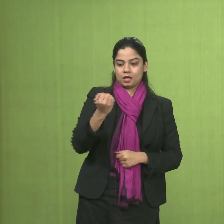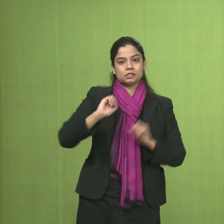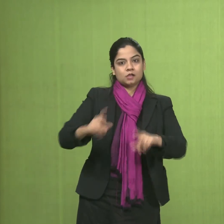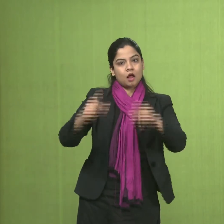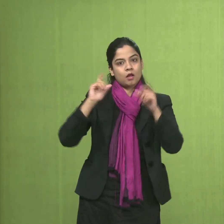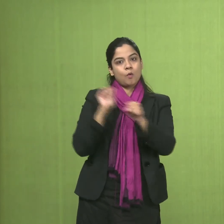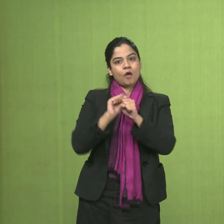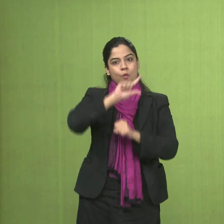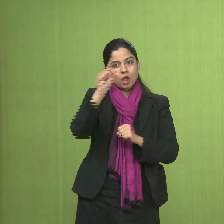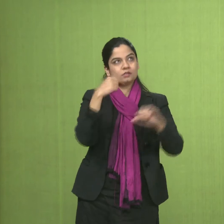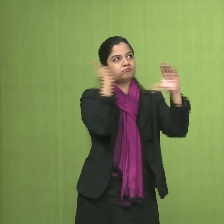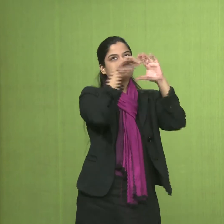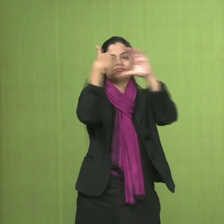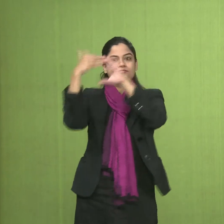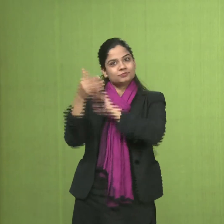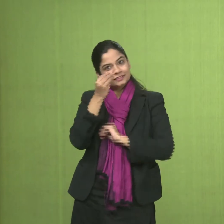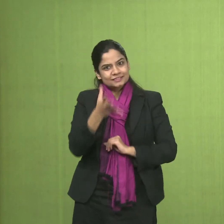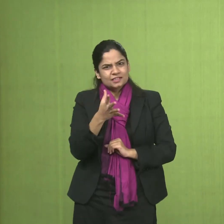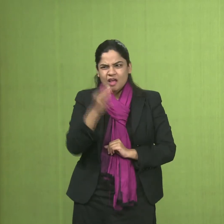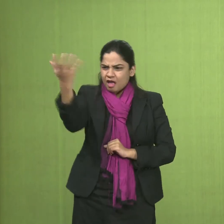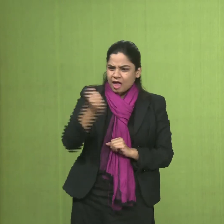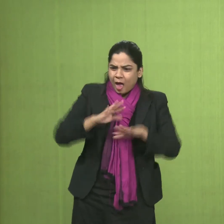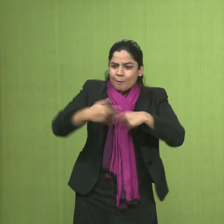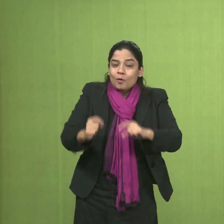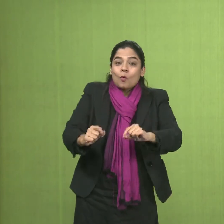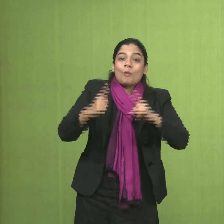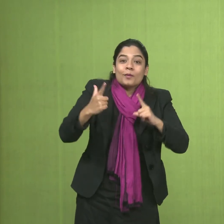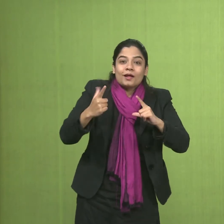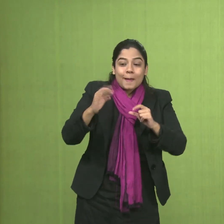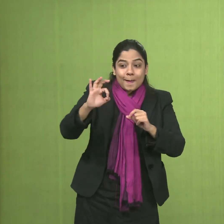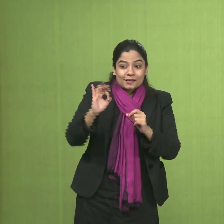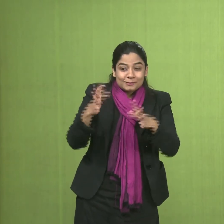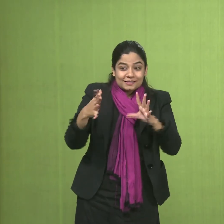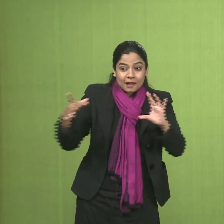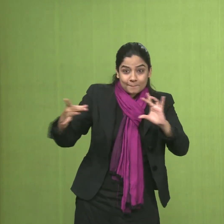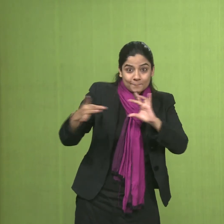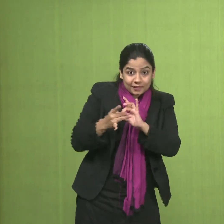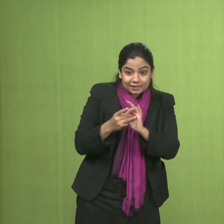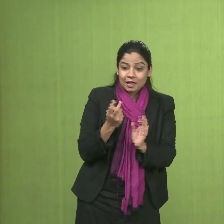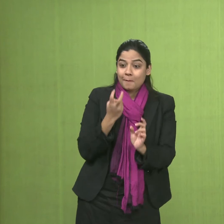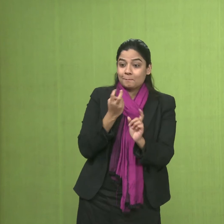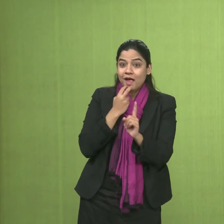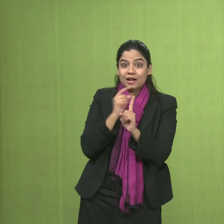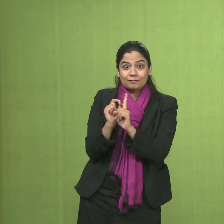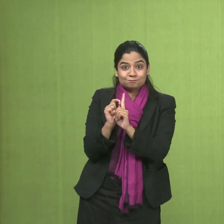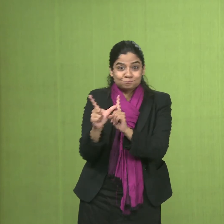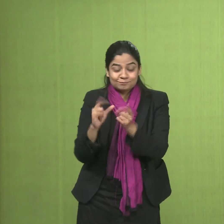mobile, it cannot start working without you charge it. So you have to first use the electricity to charge